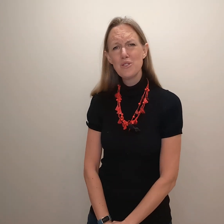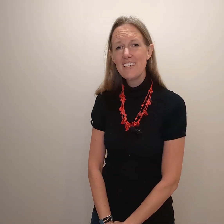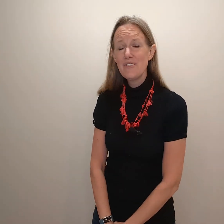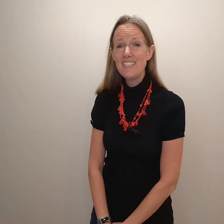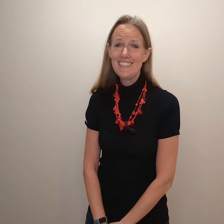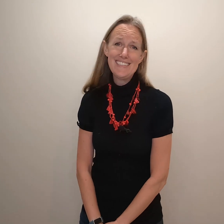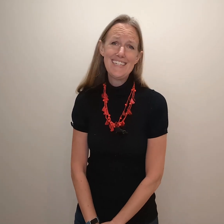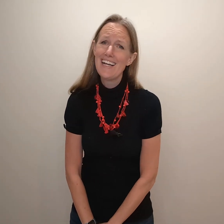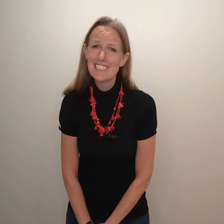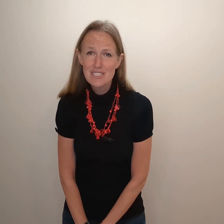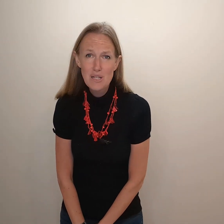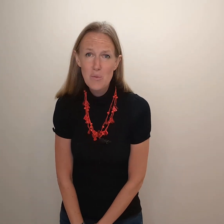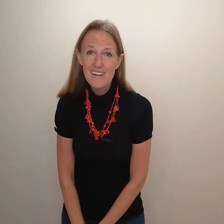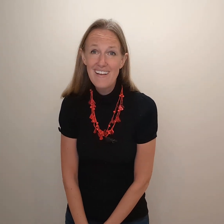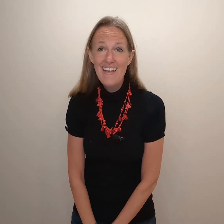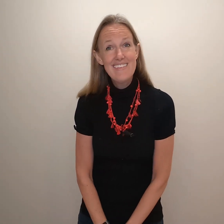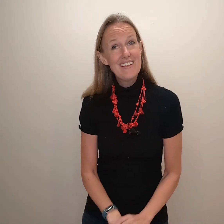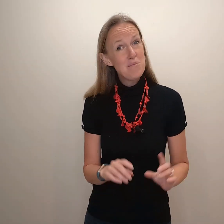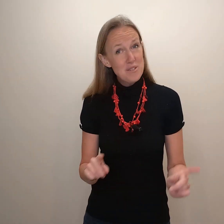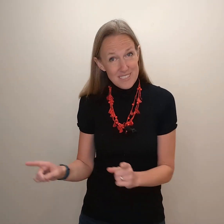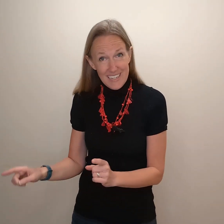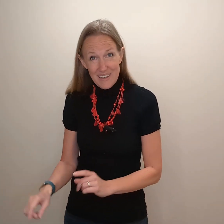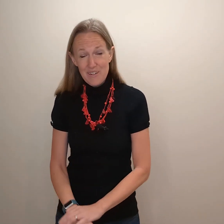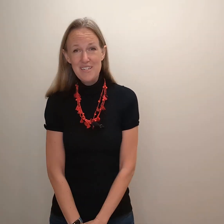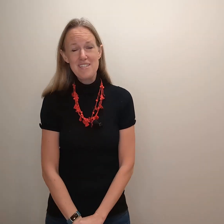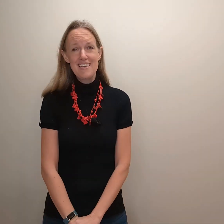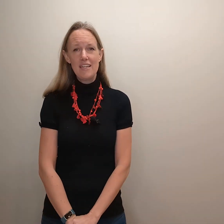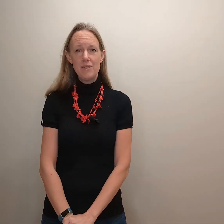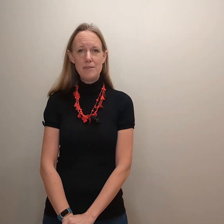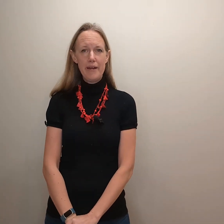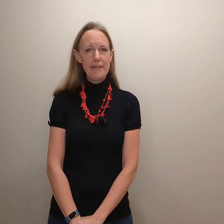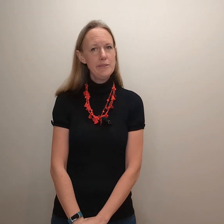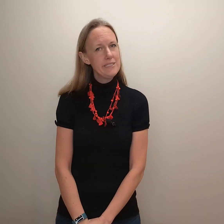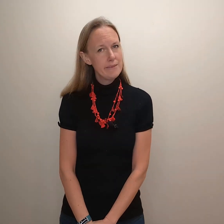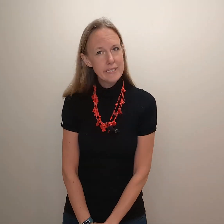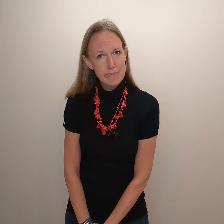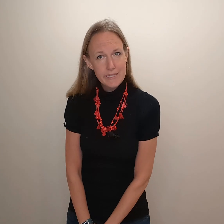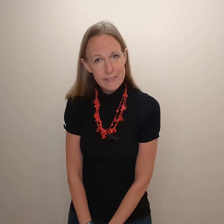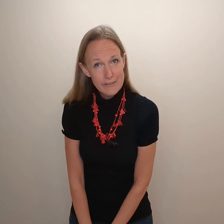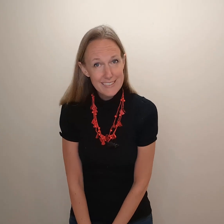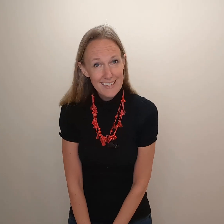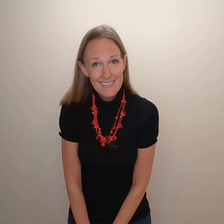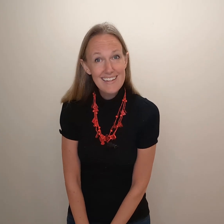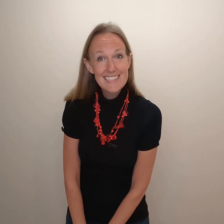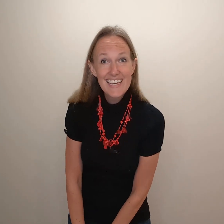try to do it just a touch slower than the music we're going to be signing with tomorrow, but sometimes I do just get a little